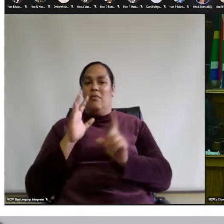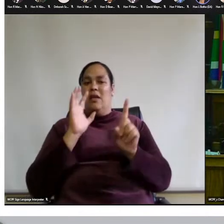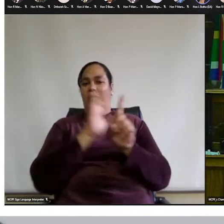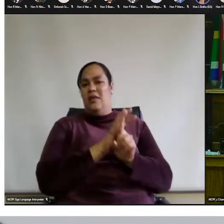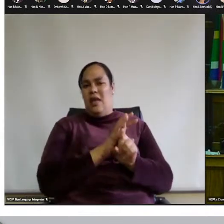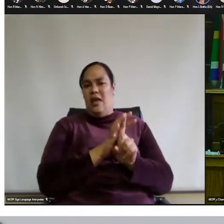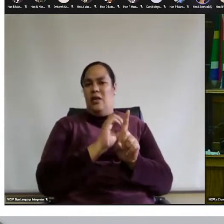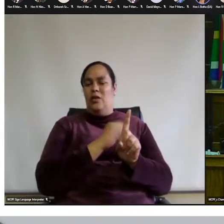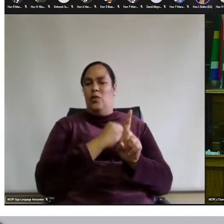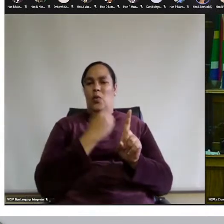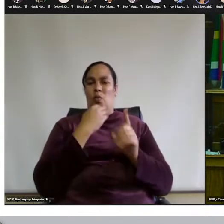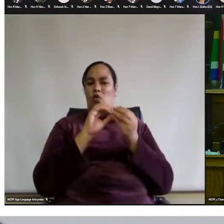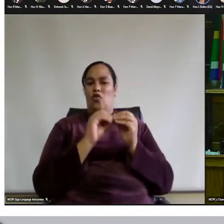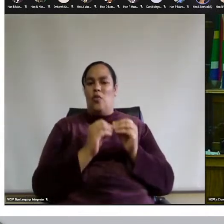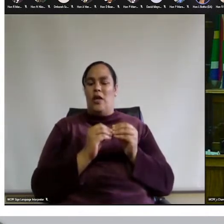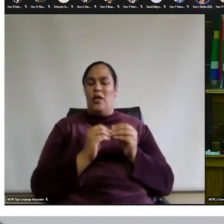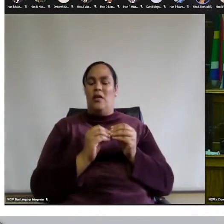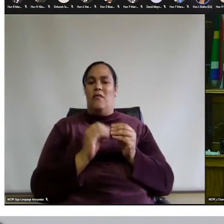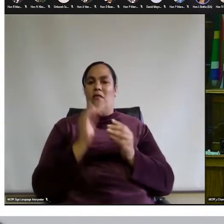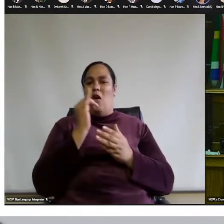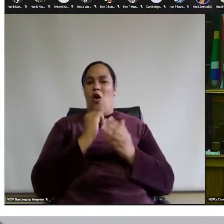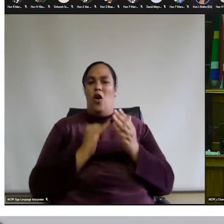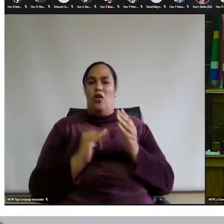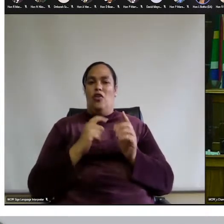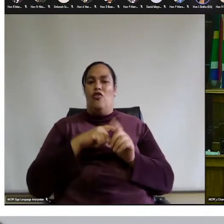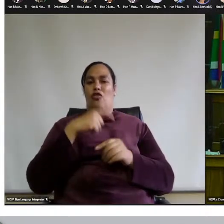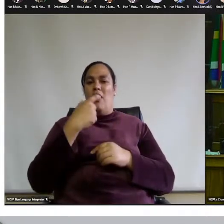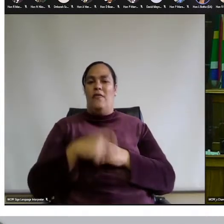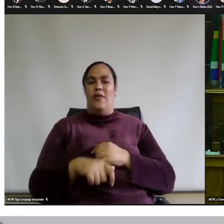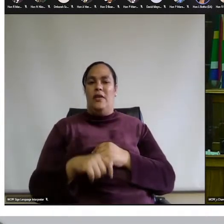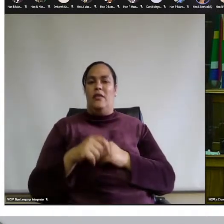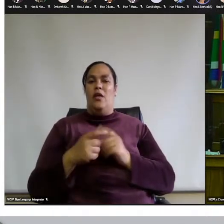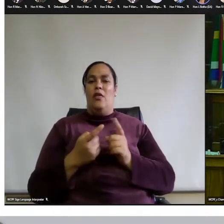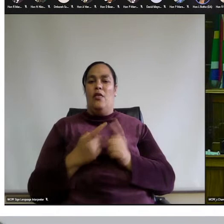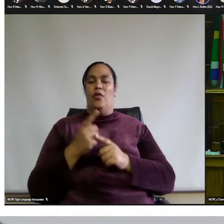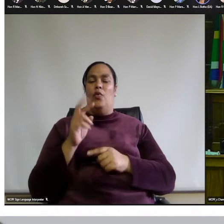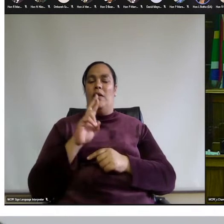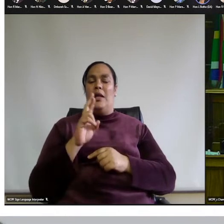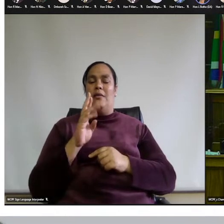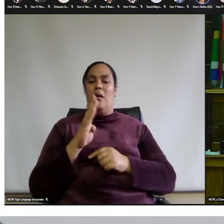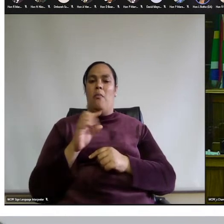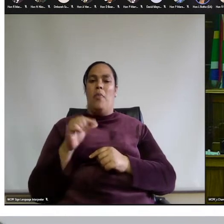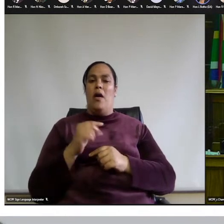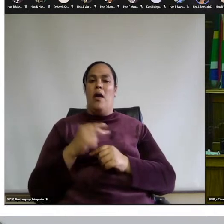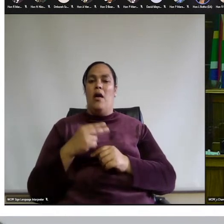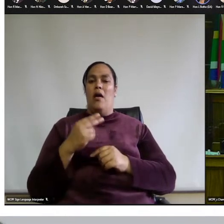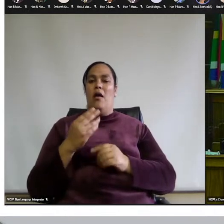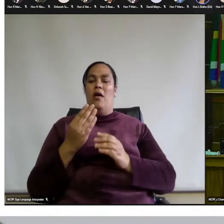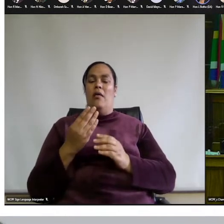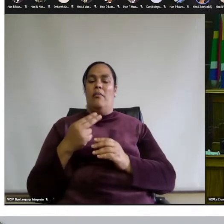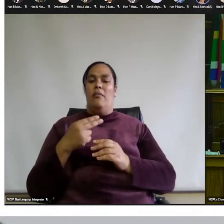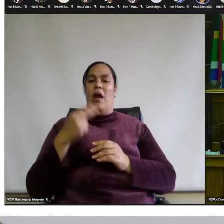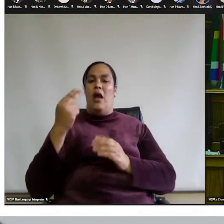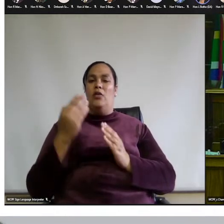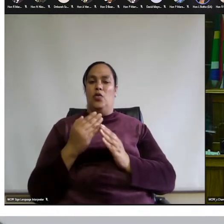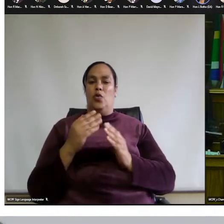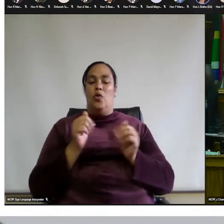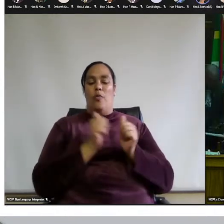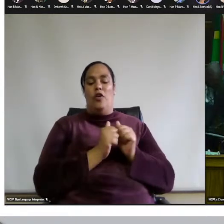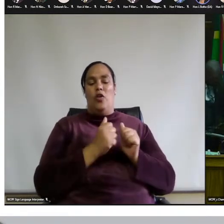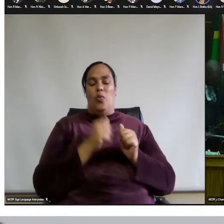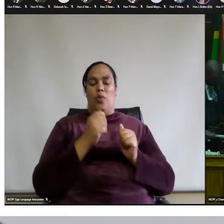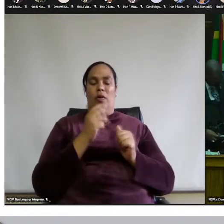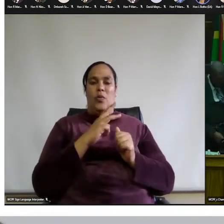on the Creative Arts Conference hosted by Rustenburg Girls Junior School in partnership with the WCED.